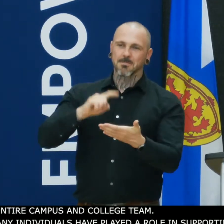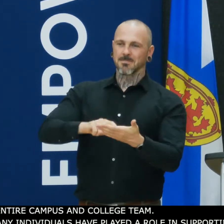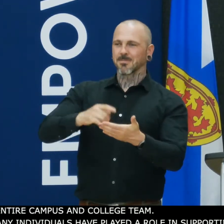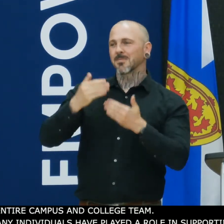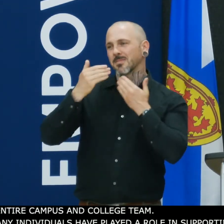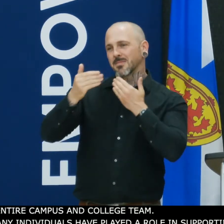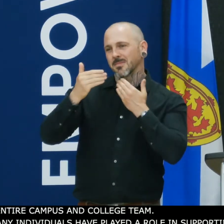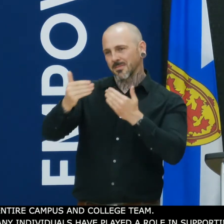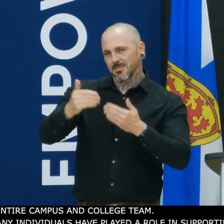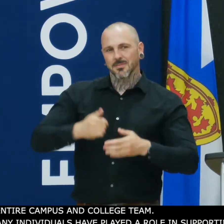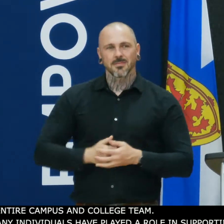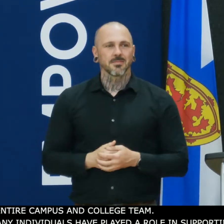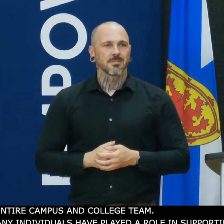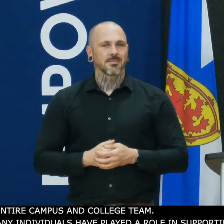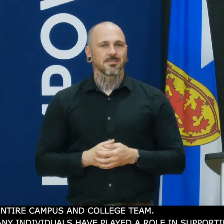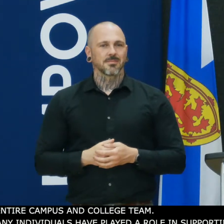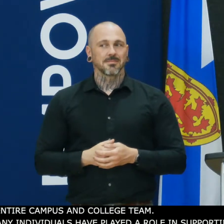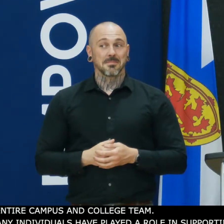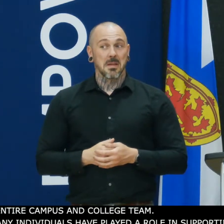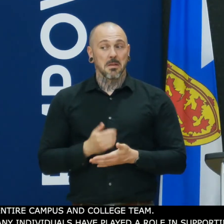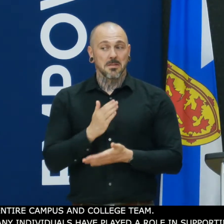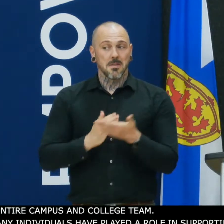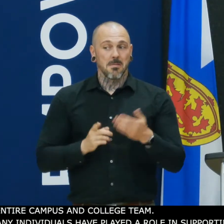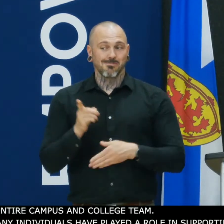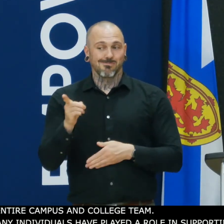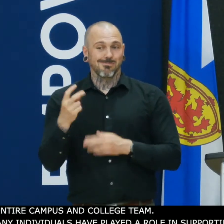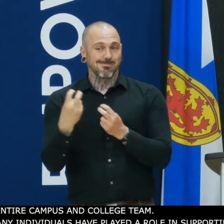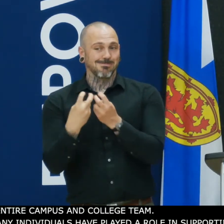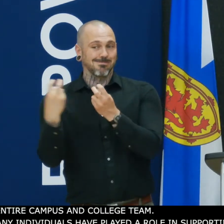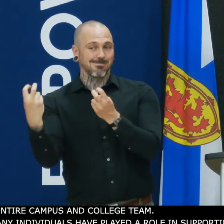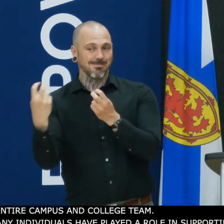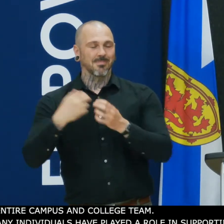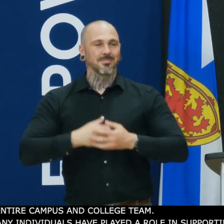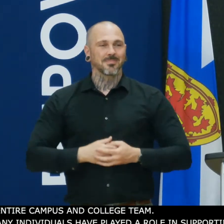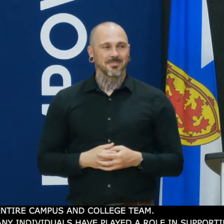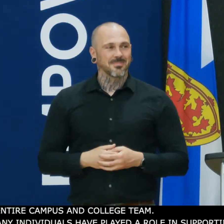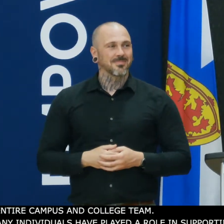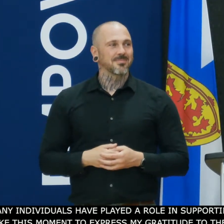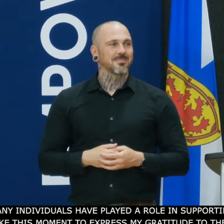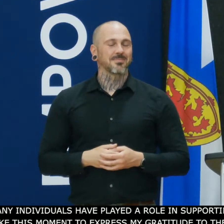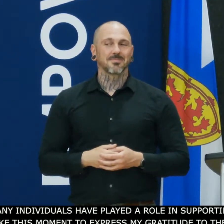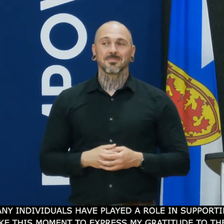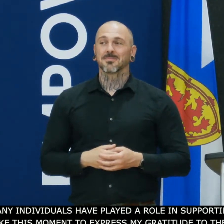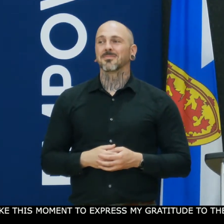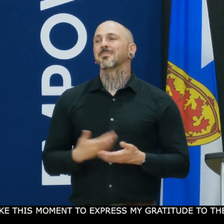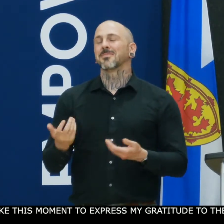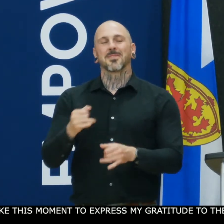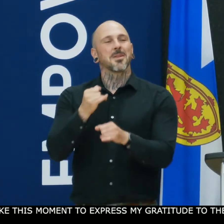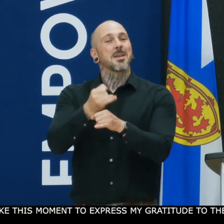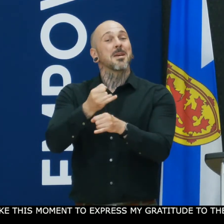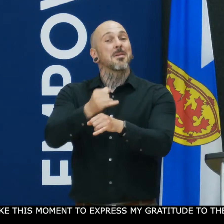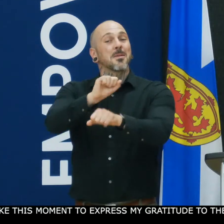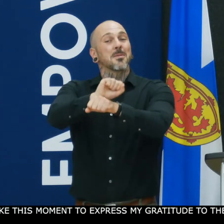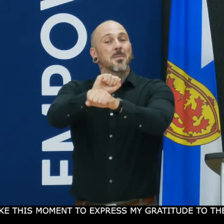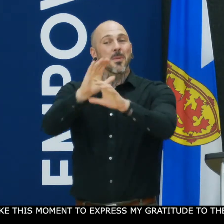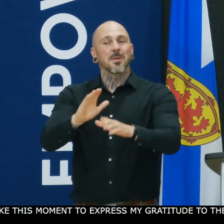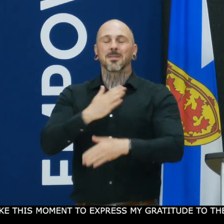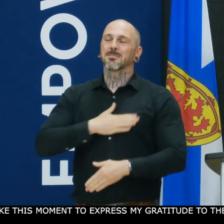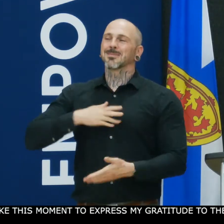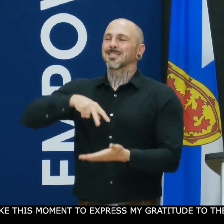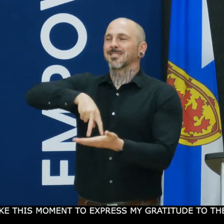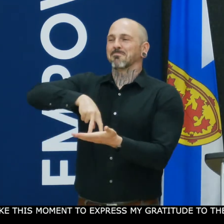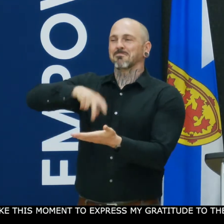them. And some of them are sitting right over here. And I'd like to ask our campus employees to please stand and be